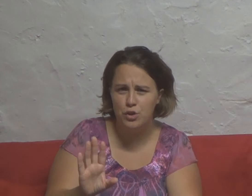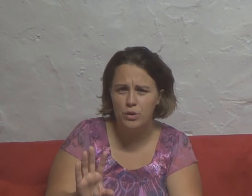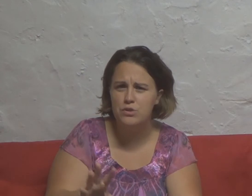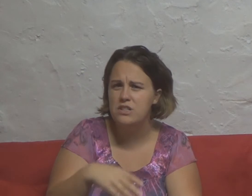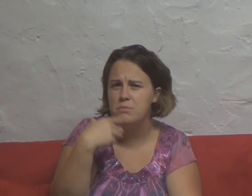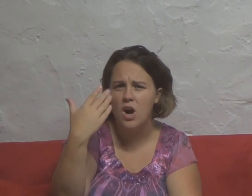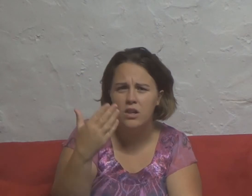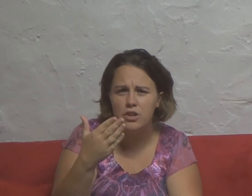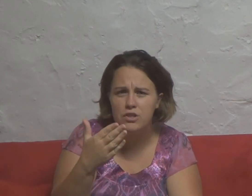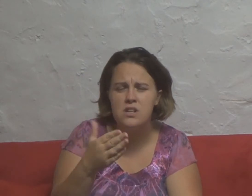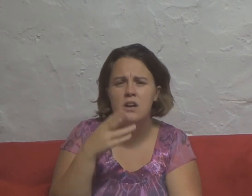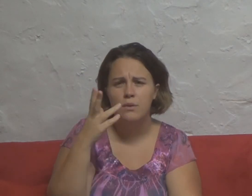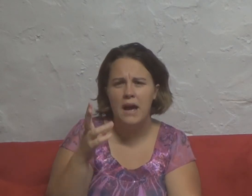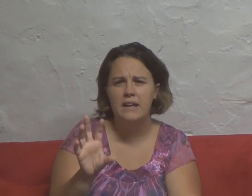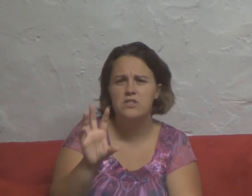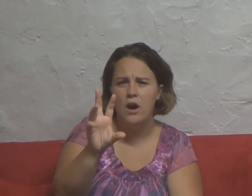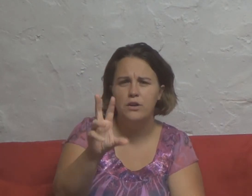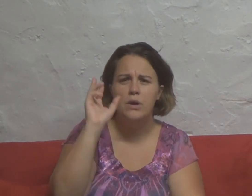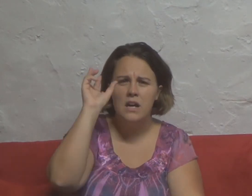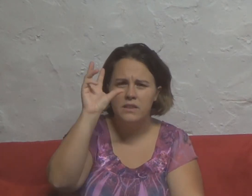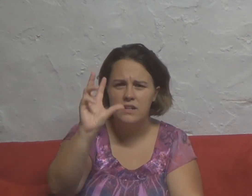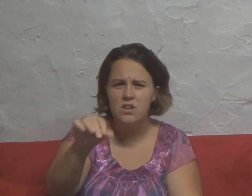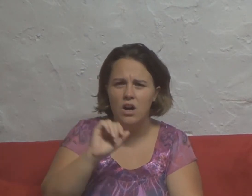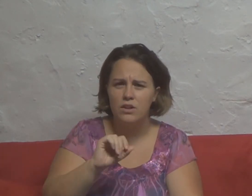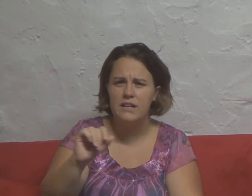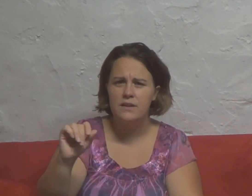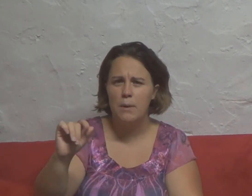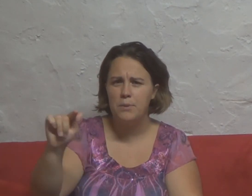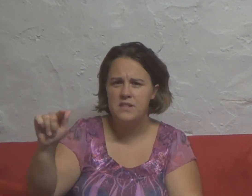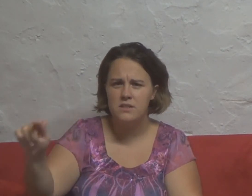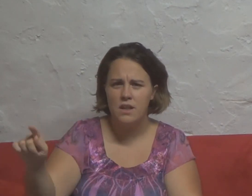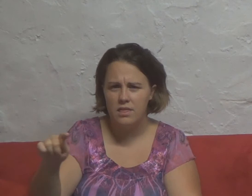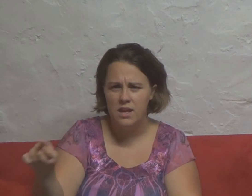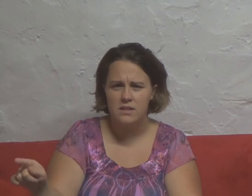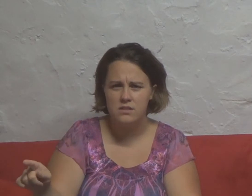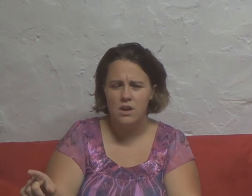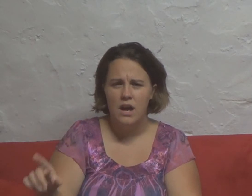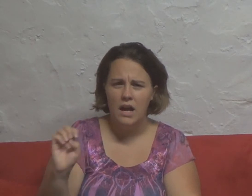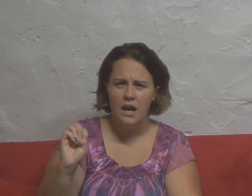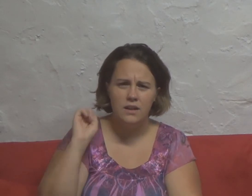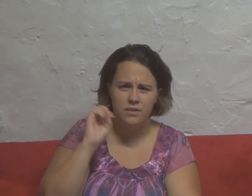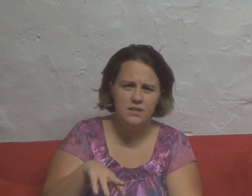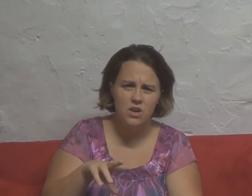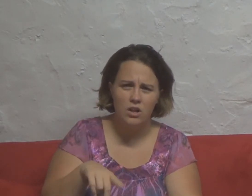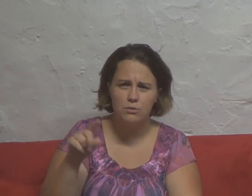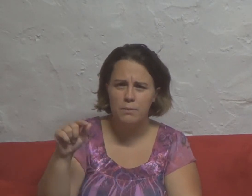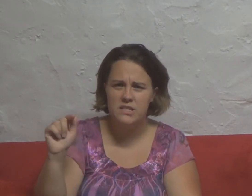you, usually some colors, okay, it'll tell you this color, it represents this, and this color